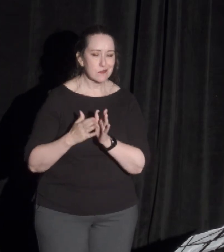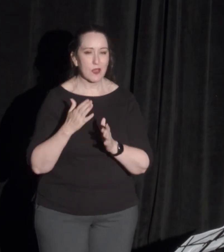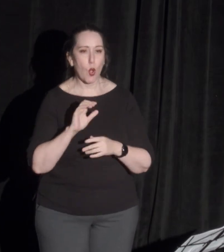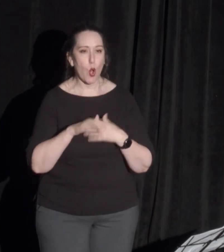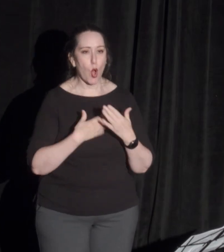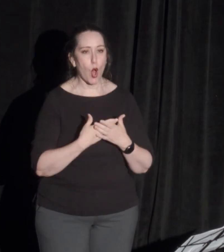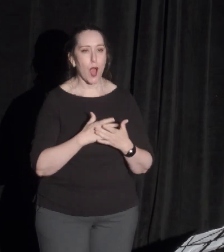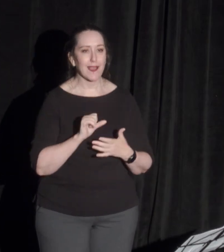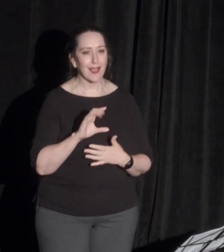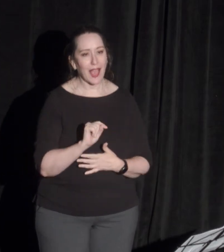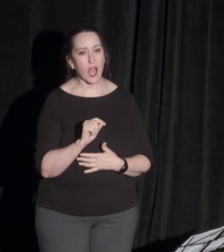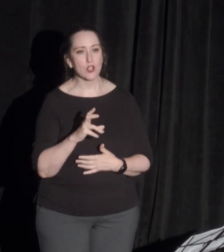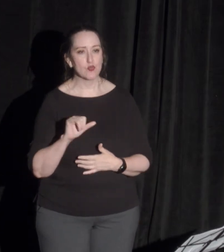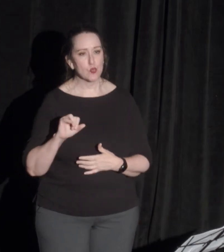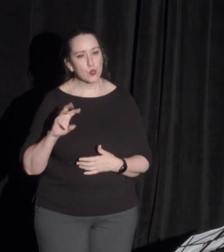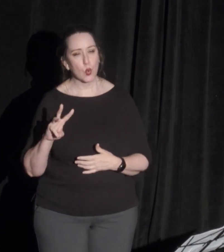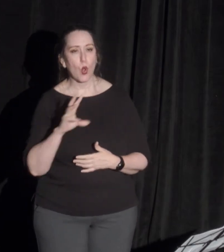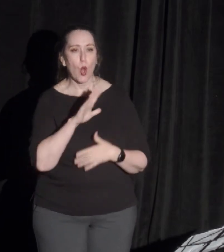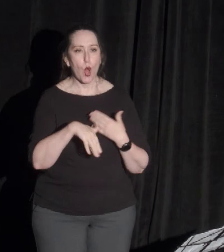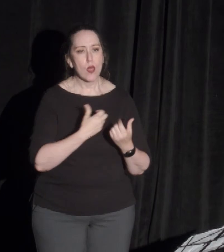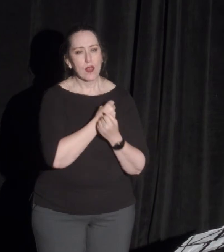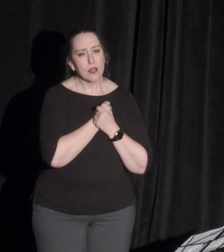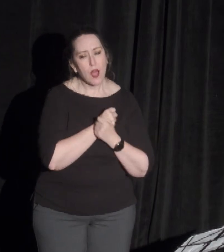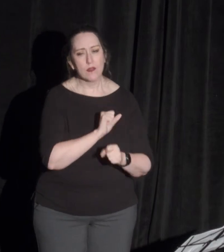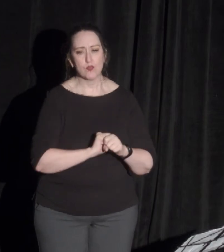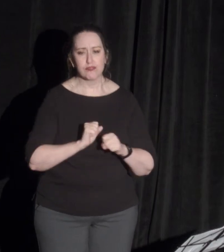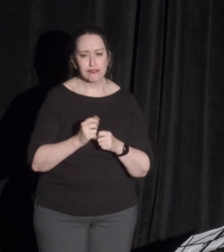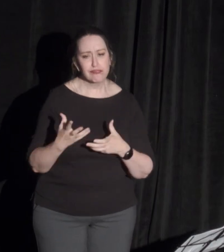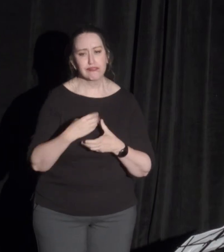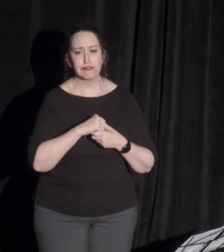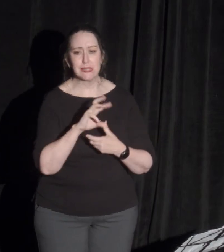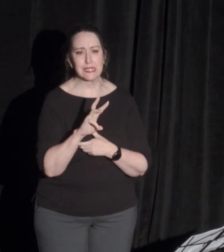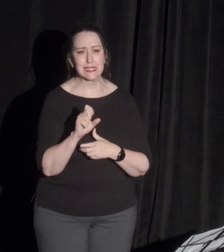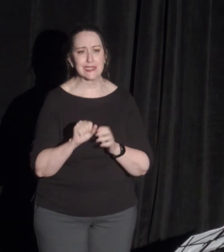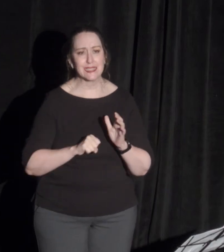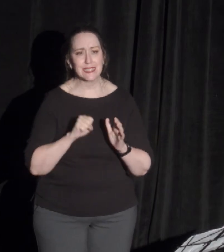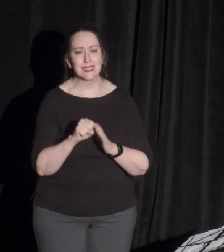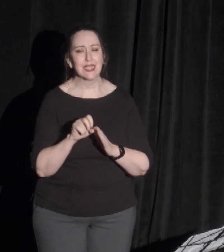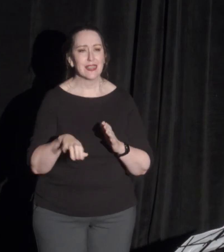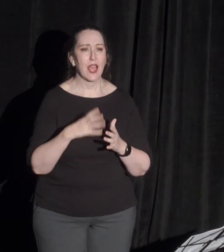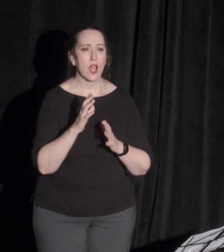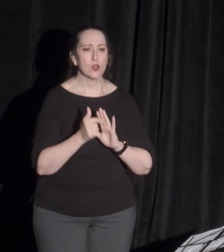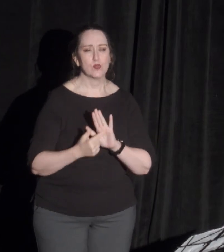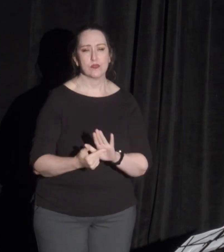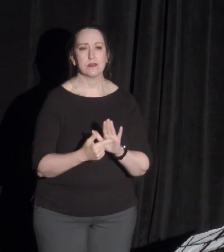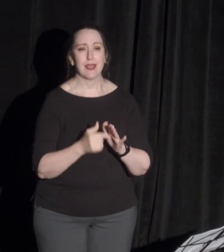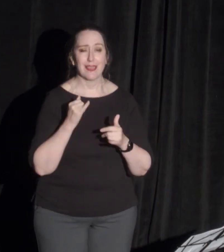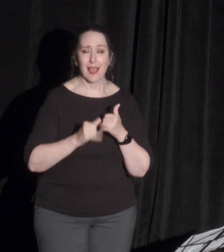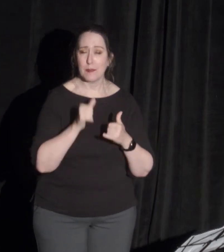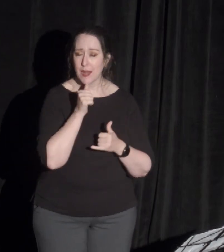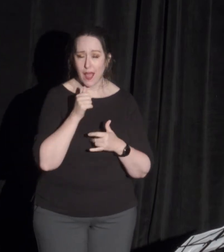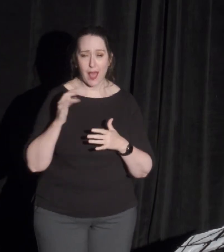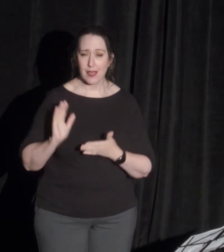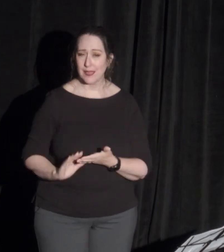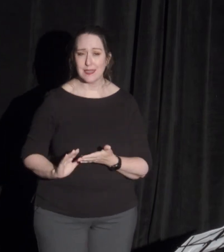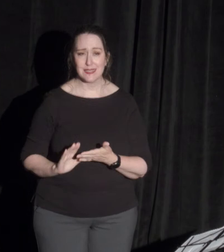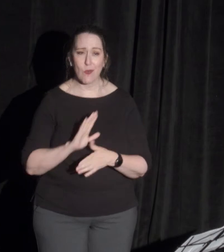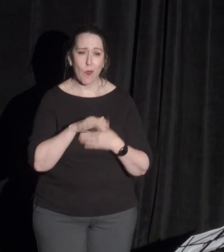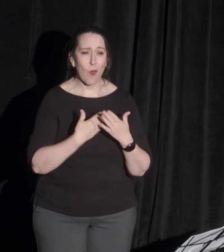crew for the incredible amount of love and work that you've put into 6 seasons of this incredible show. And last but not least, thank you to all the fans,